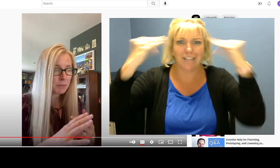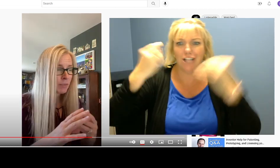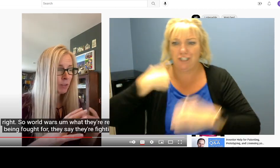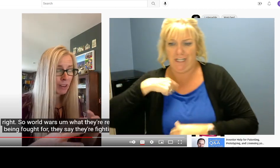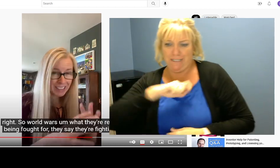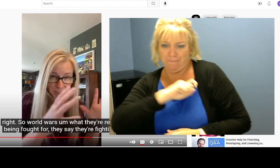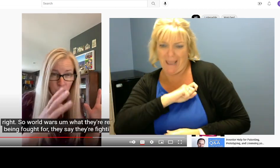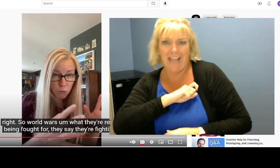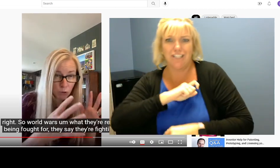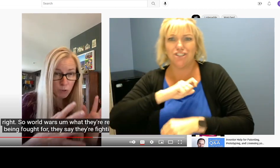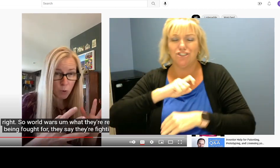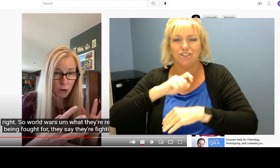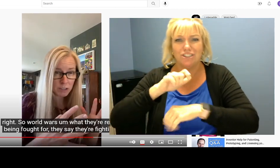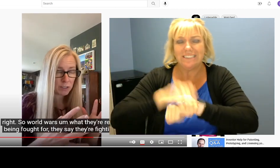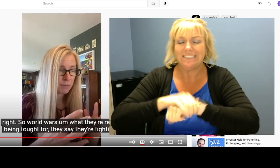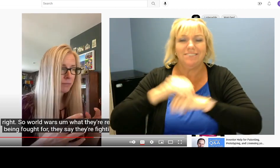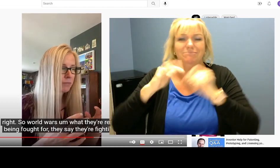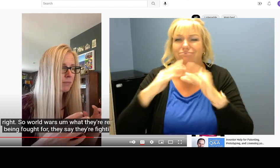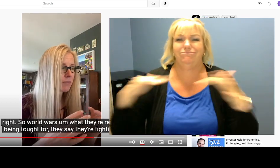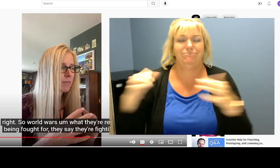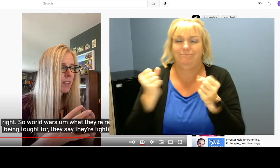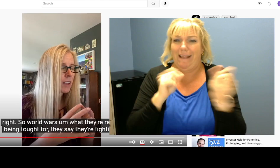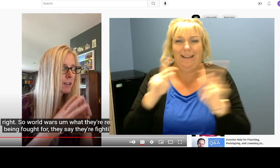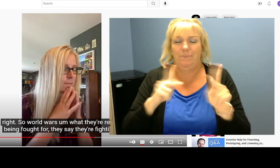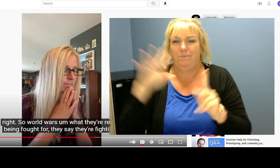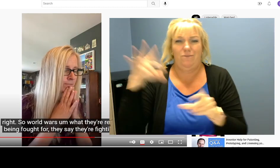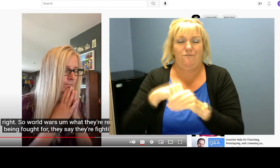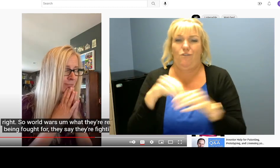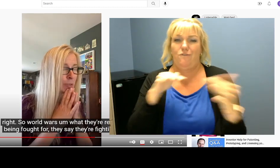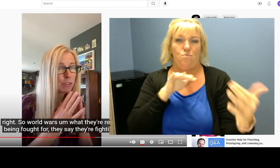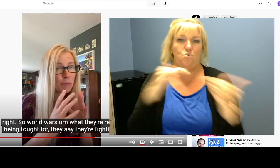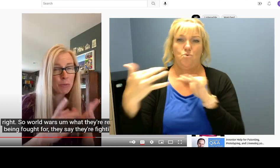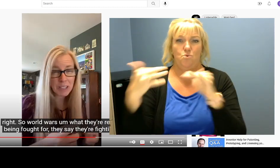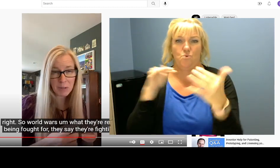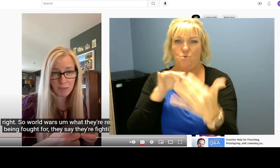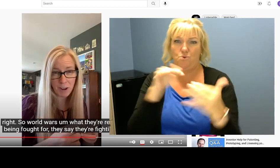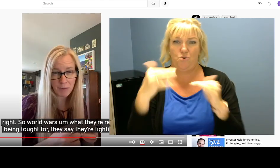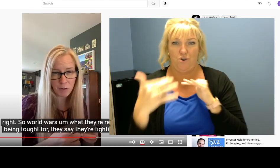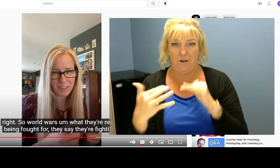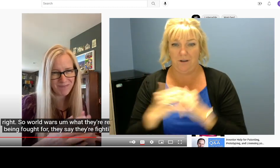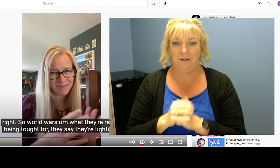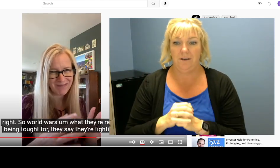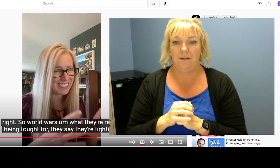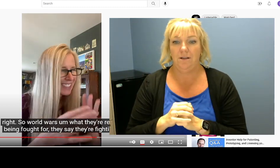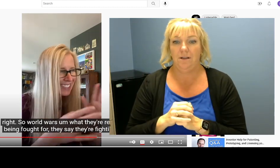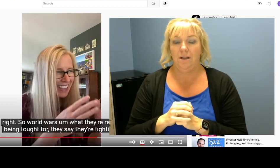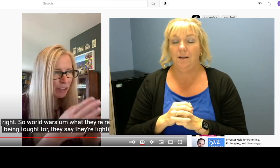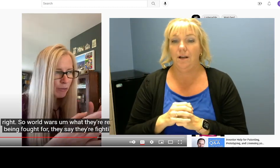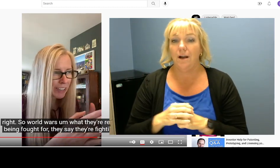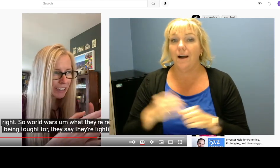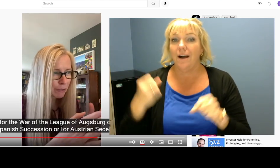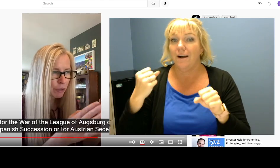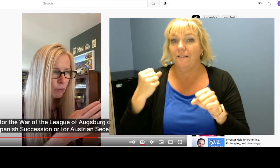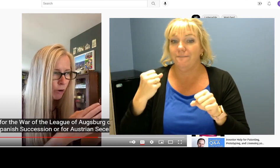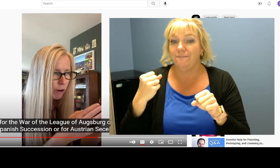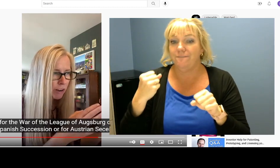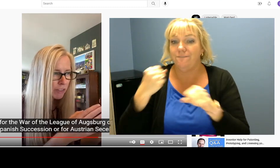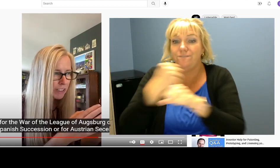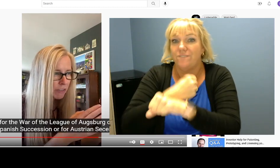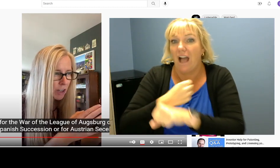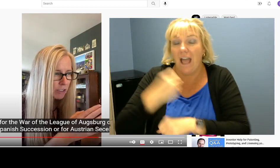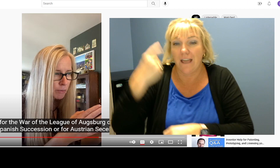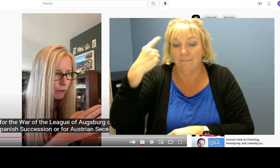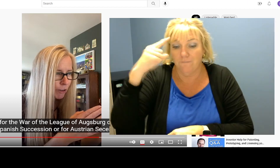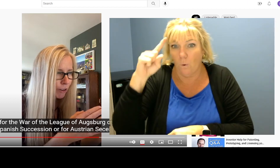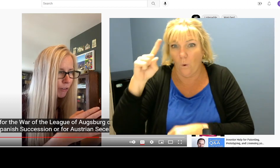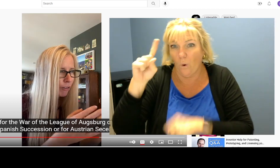Spanish, right? So world wars. What they're really being fought for, they say they're fighting for the War of the League